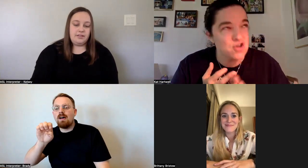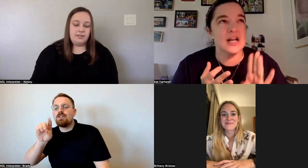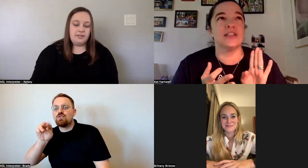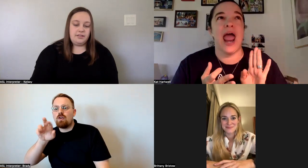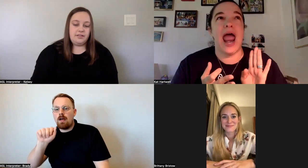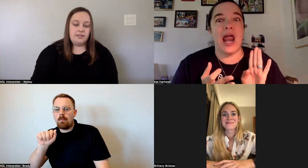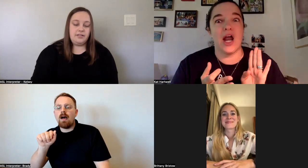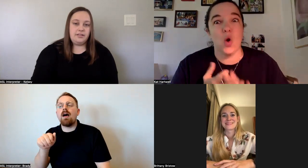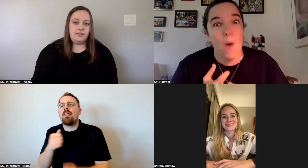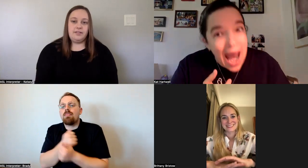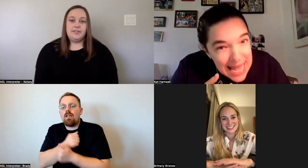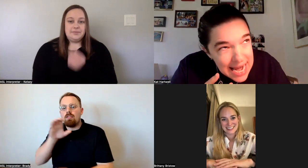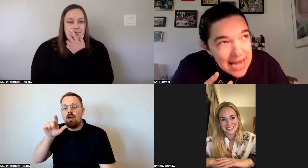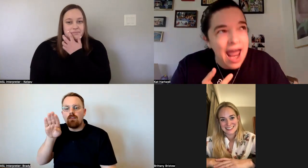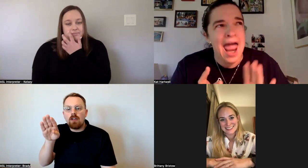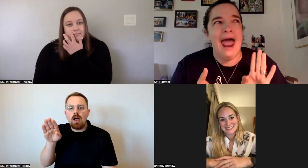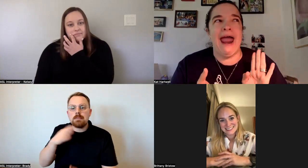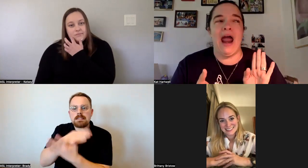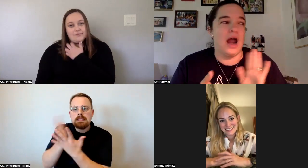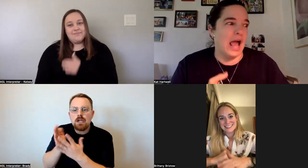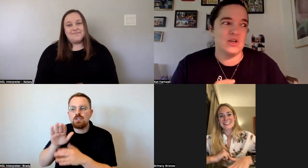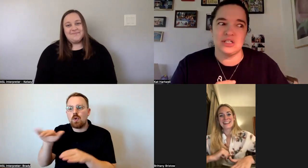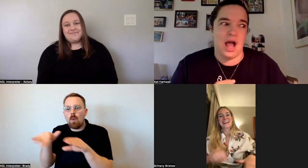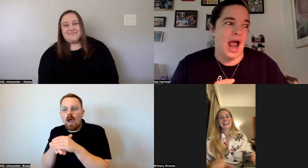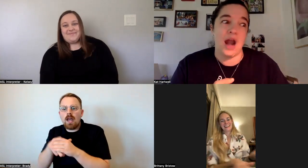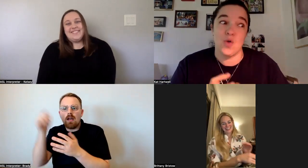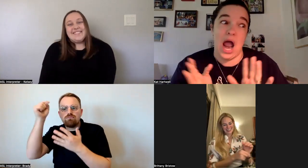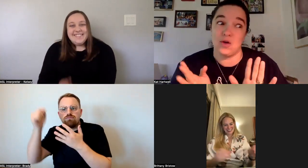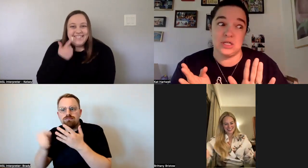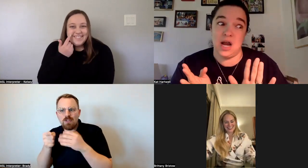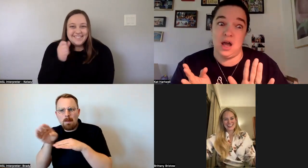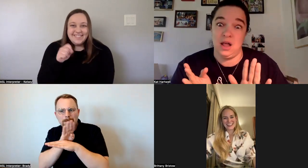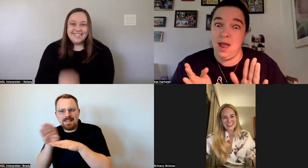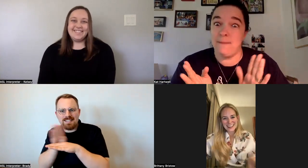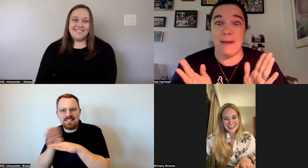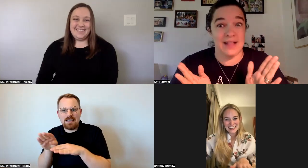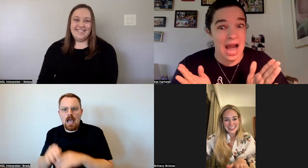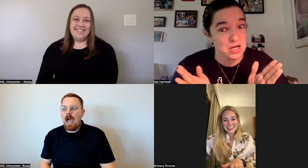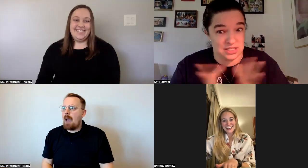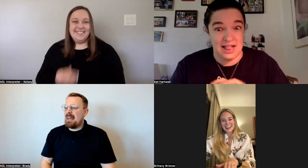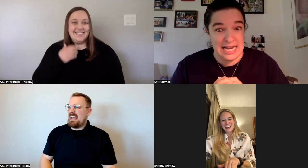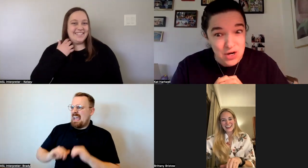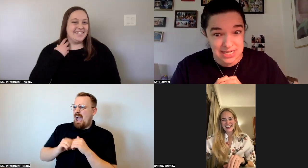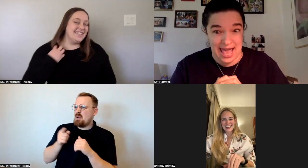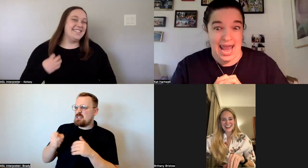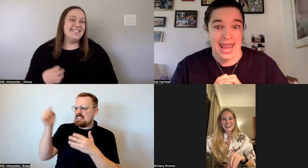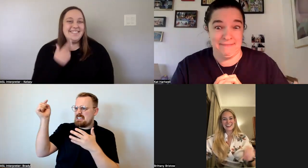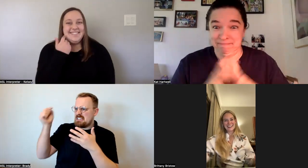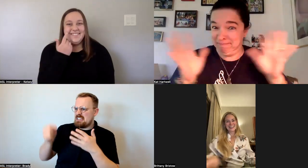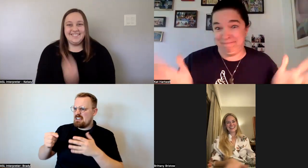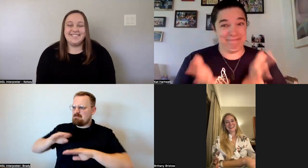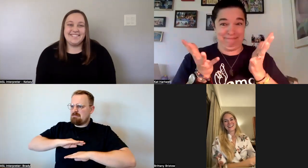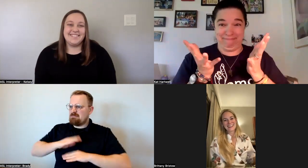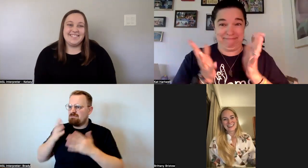Club doing and the wedding, and I was just, I don't know how she did it, but I'm glad to thank you